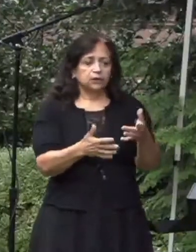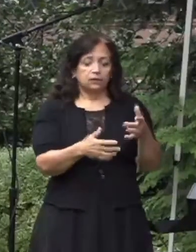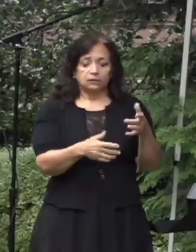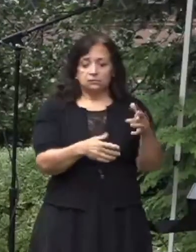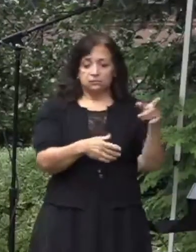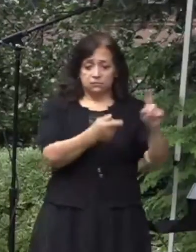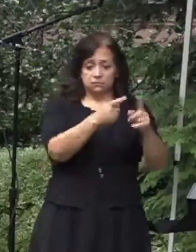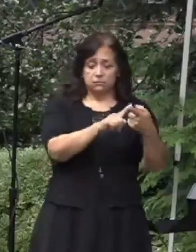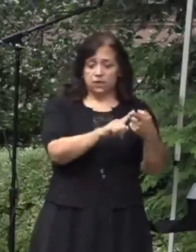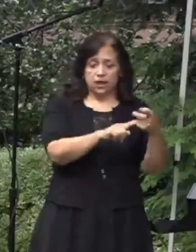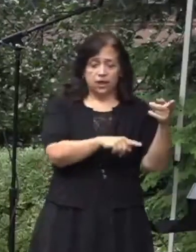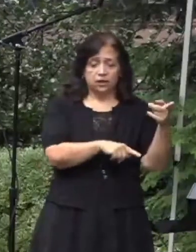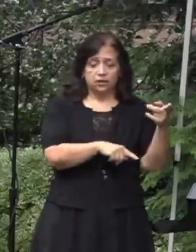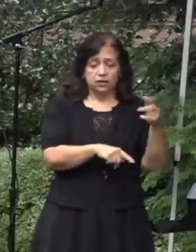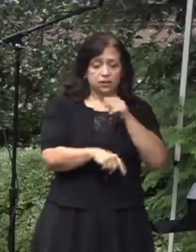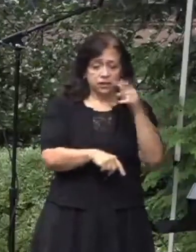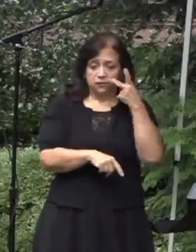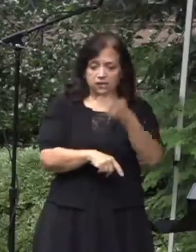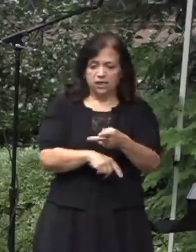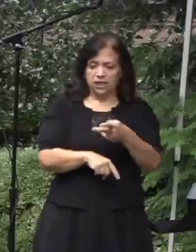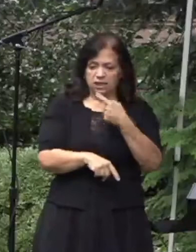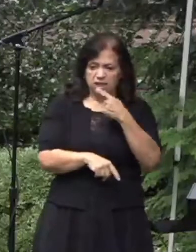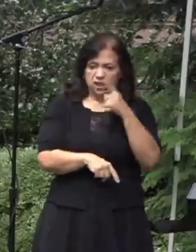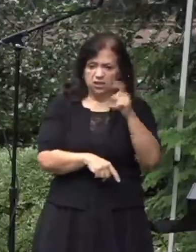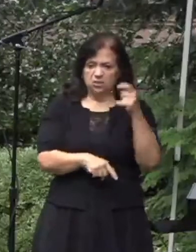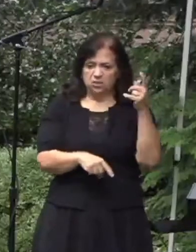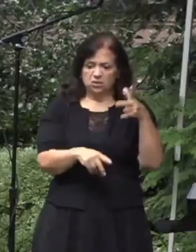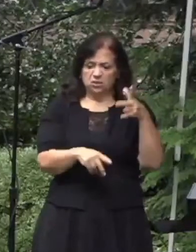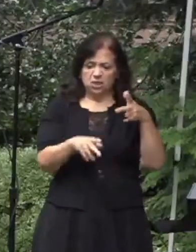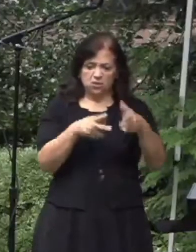dying plant, the man said, "You need to cut it down."